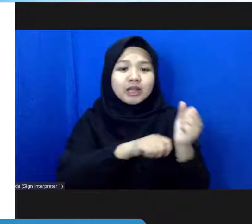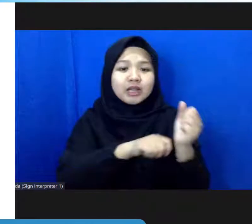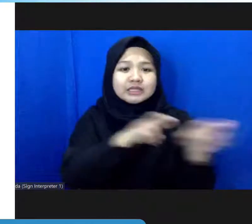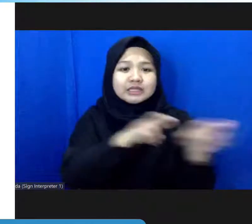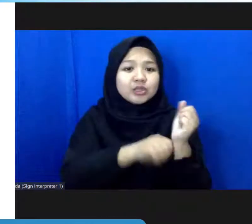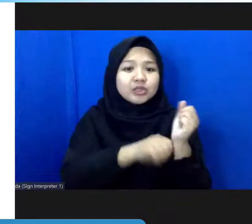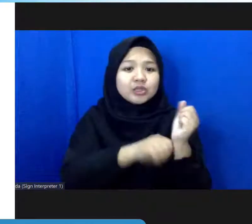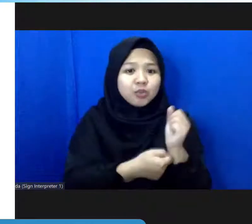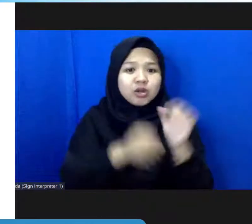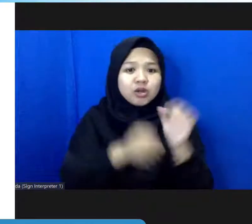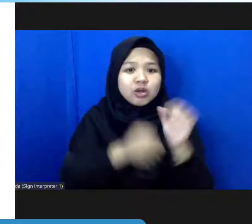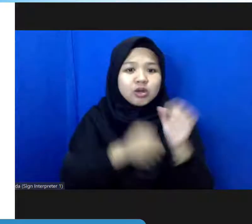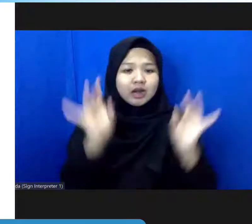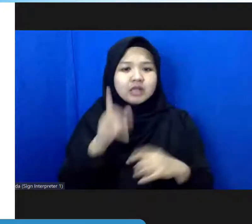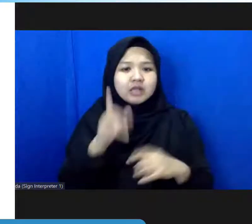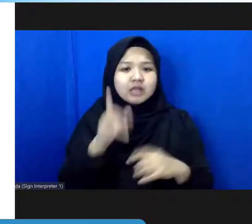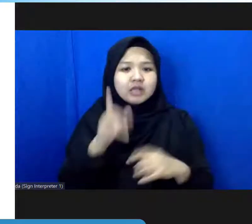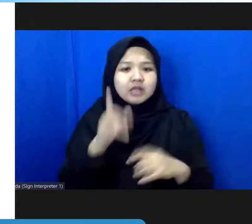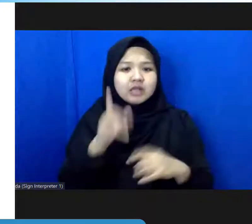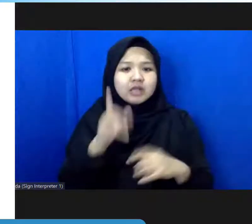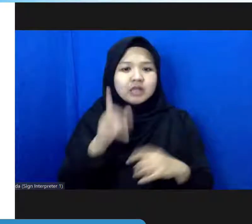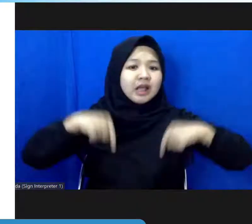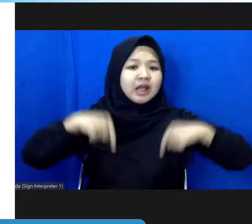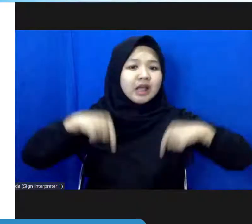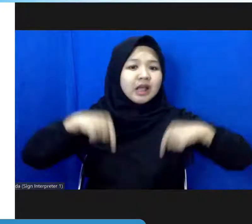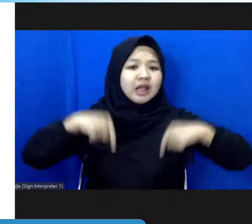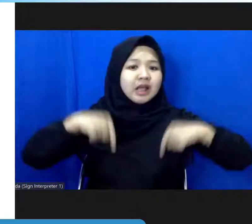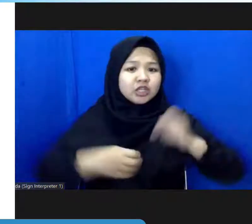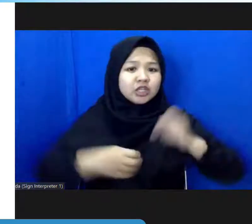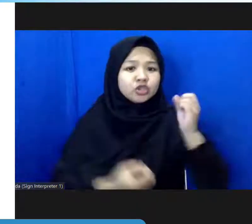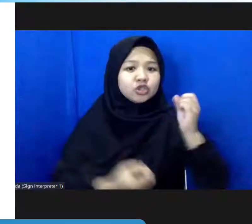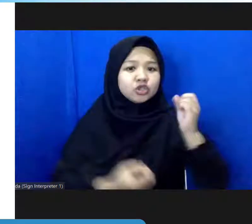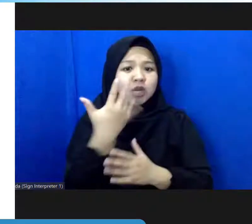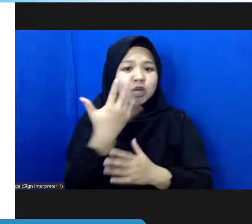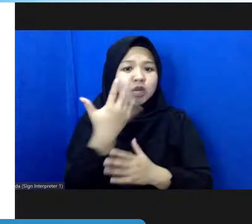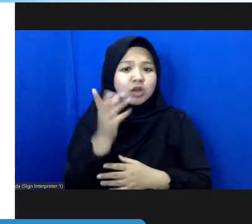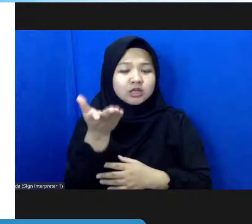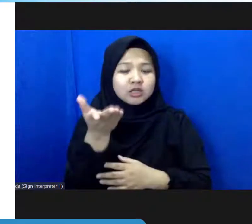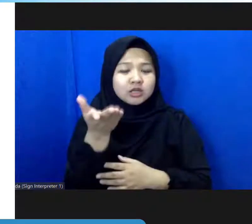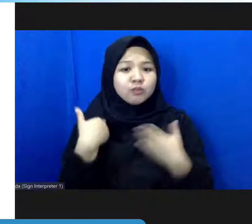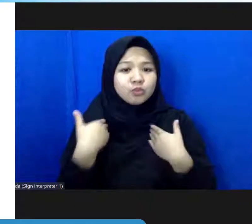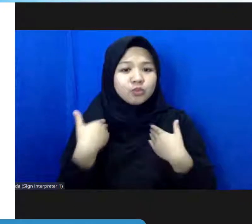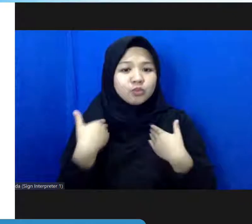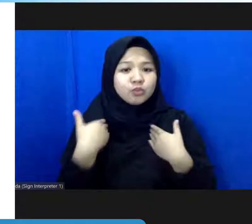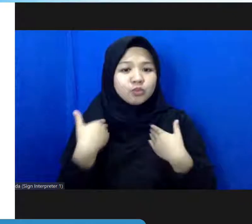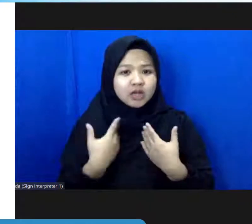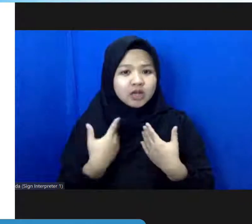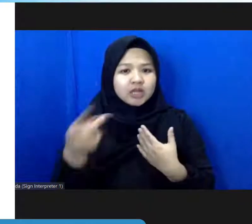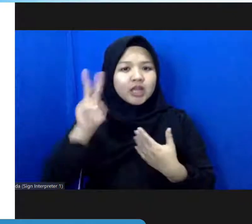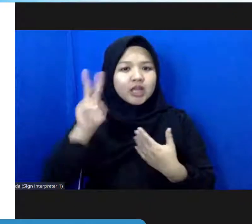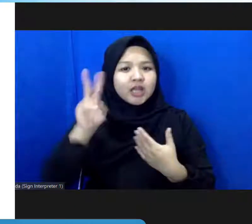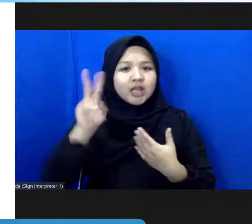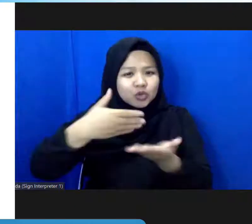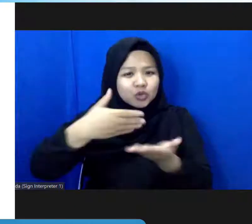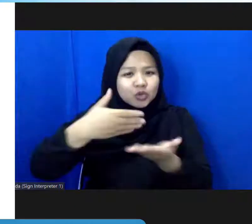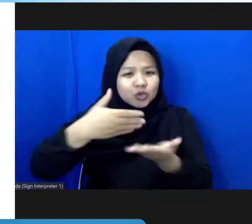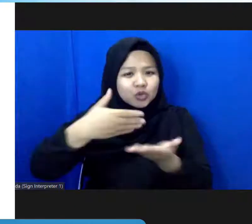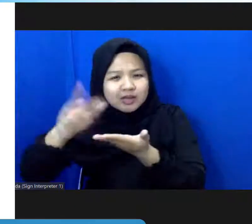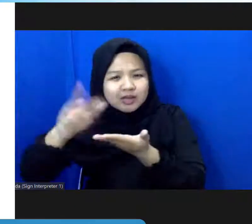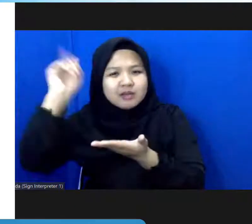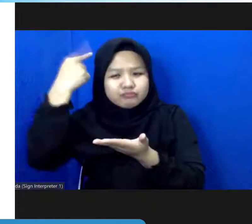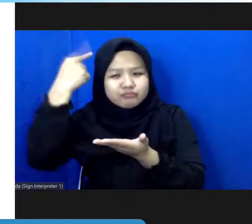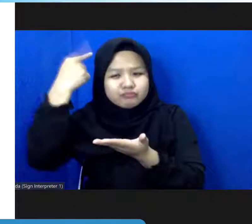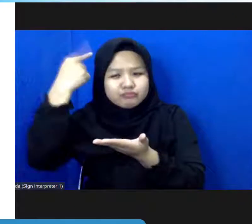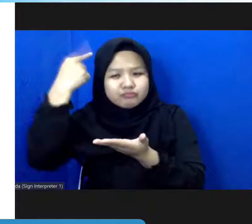because right now the resources that you have, we should all share. The government should pitch in, the